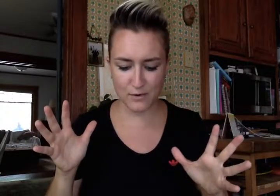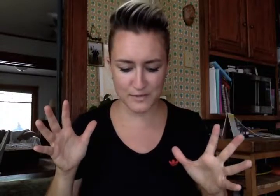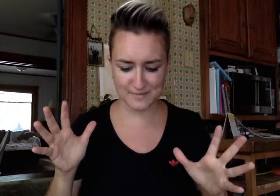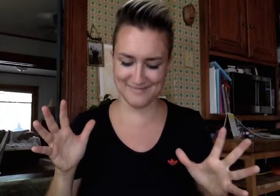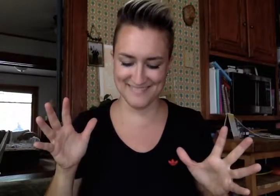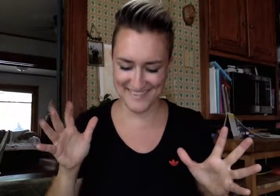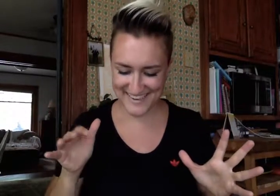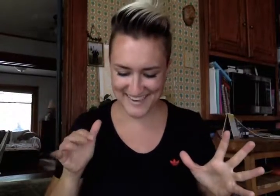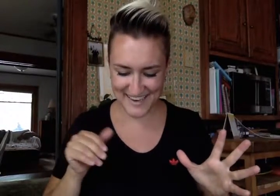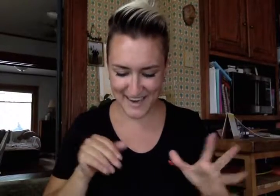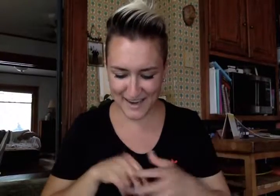cows.